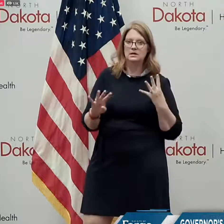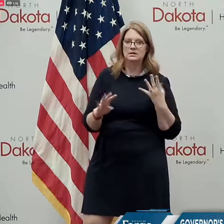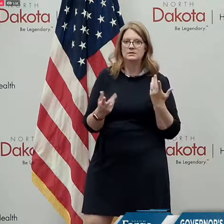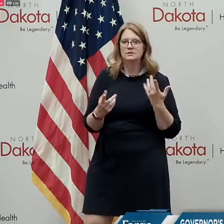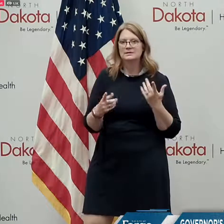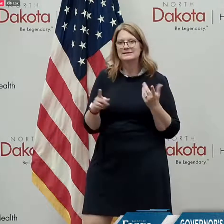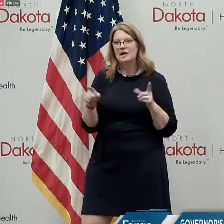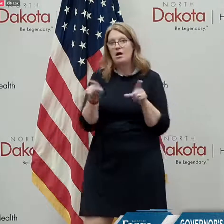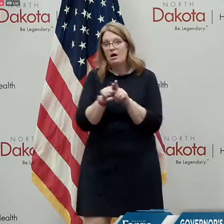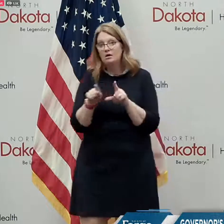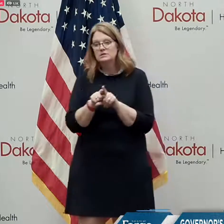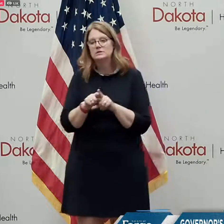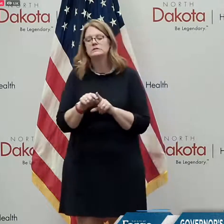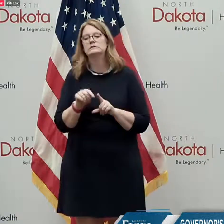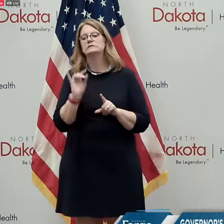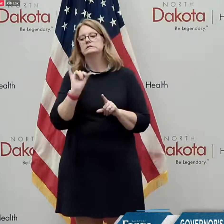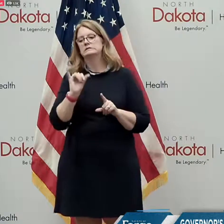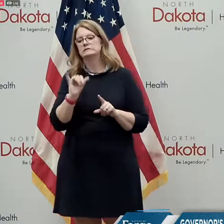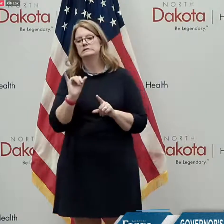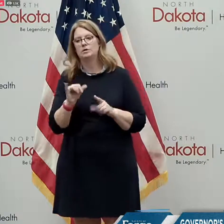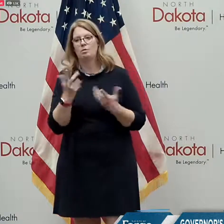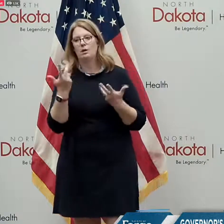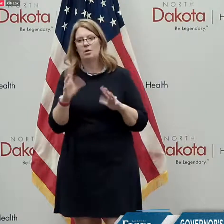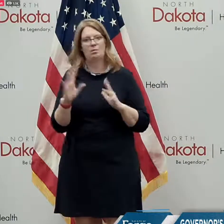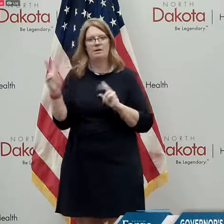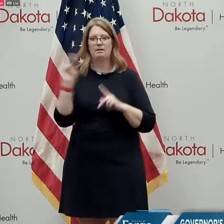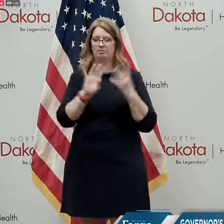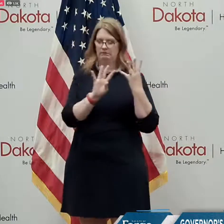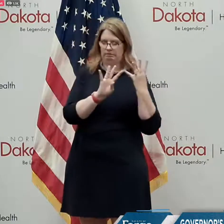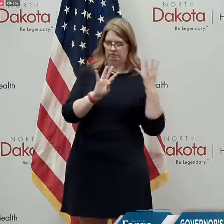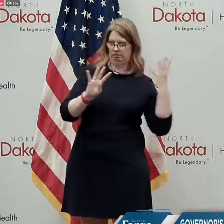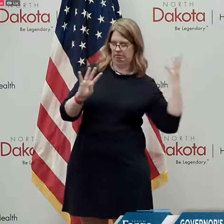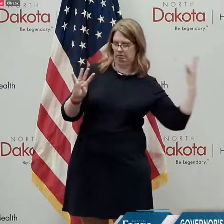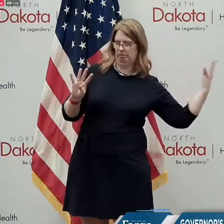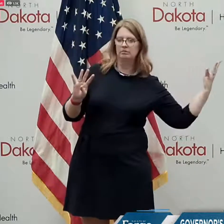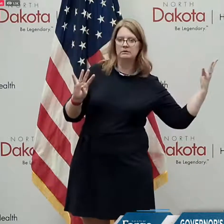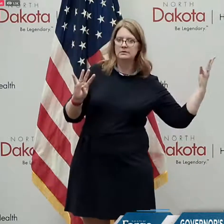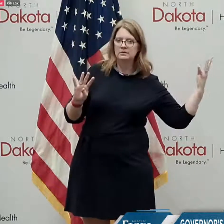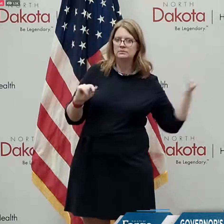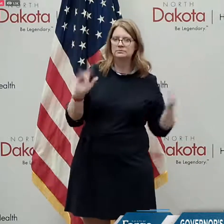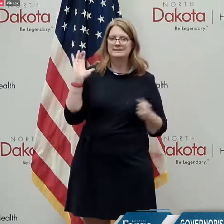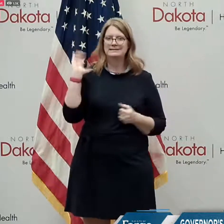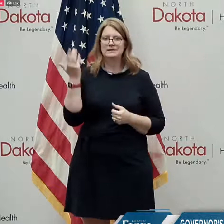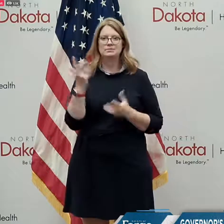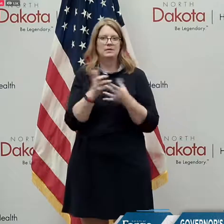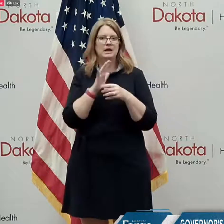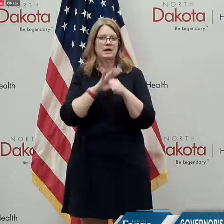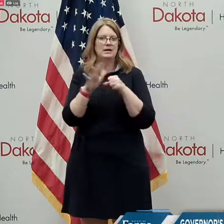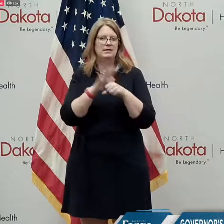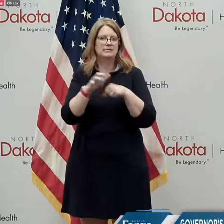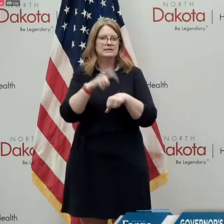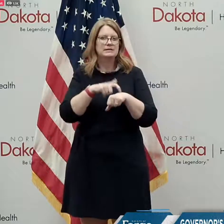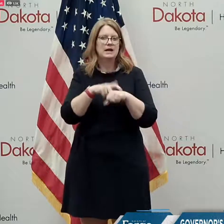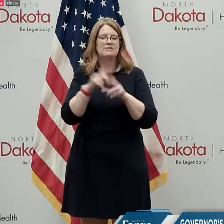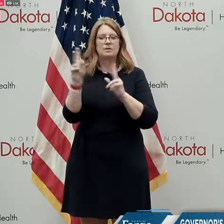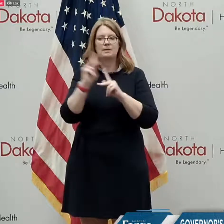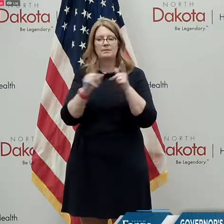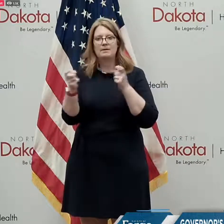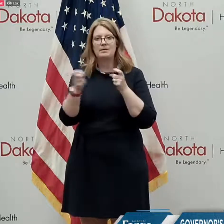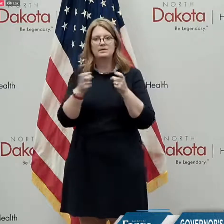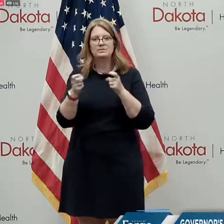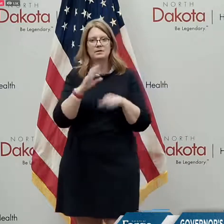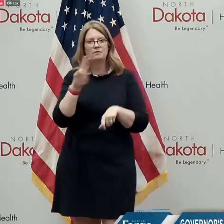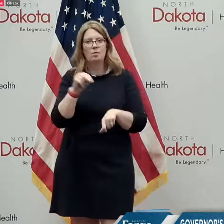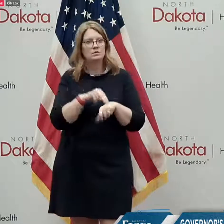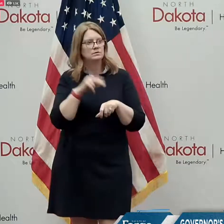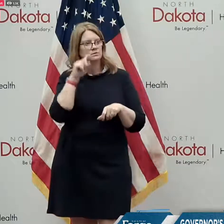and figure out a way to make sure that we don't end up with people in crowded conditions. But there seems to be plenty of lead time for people to manage that. And of